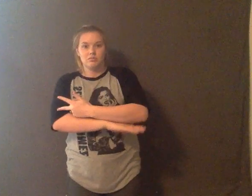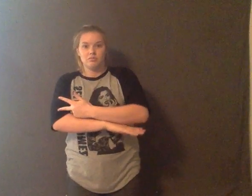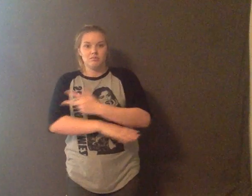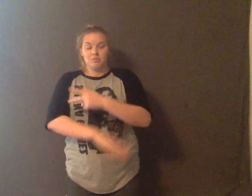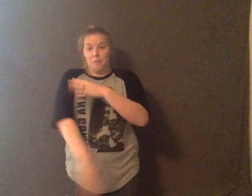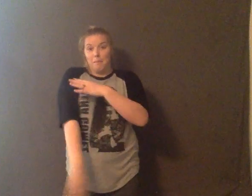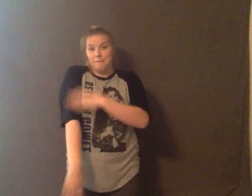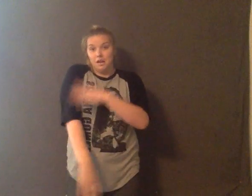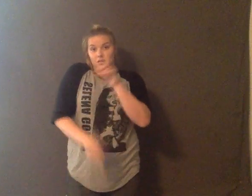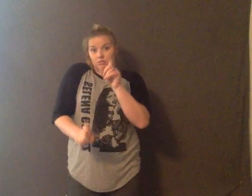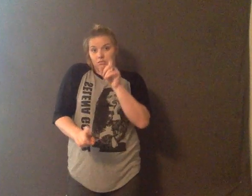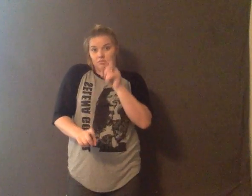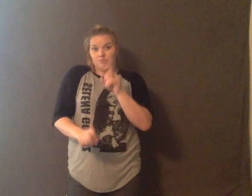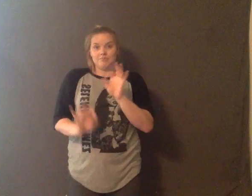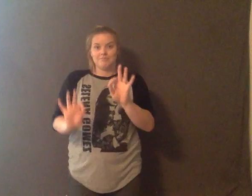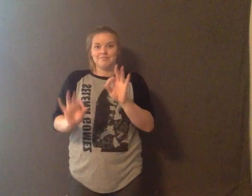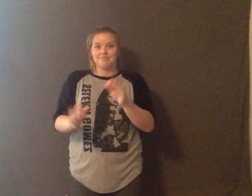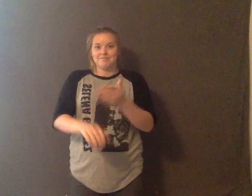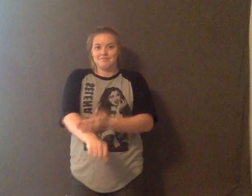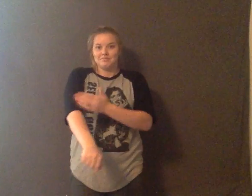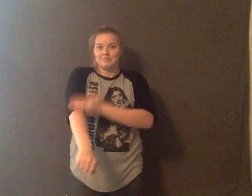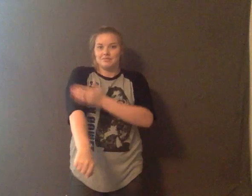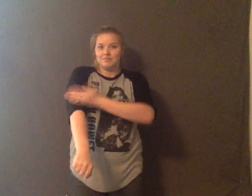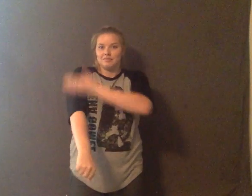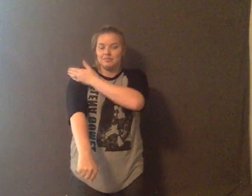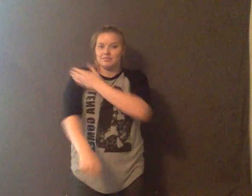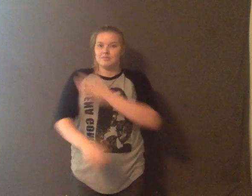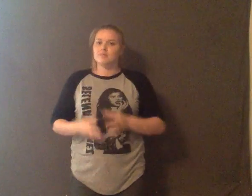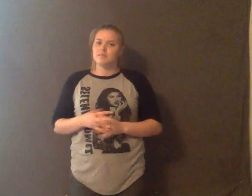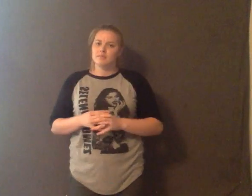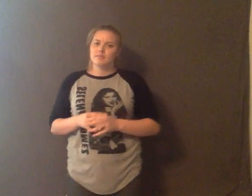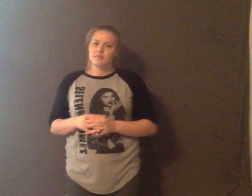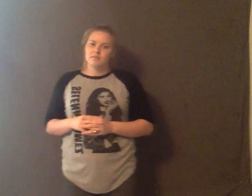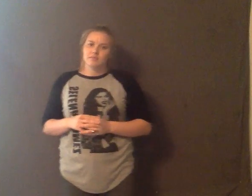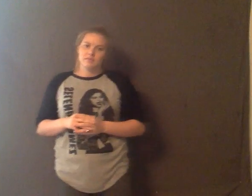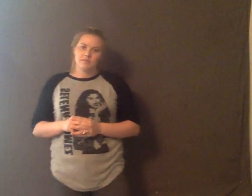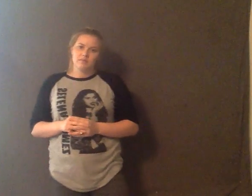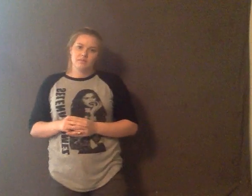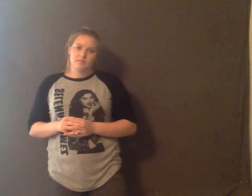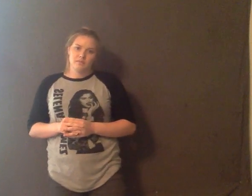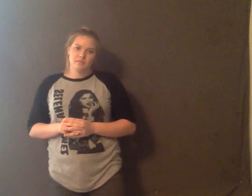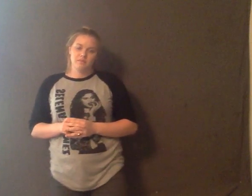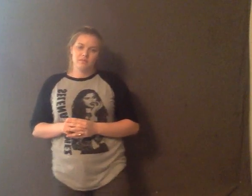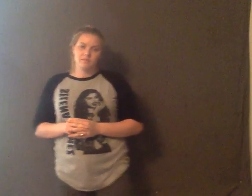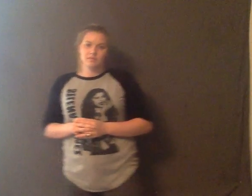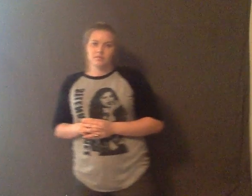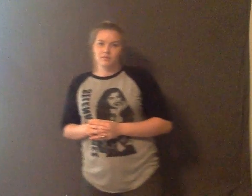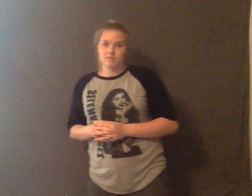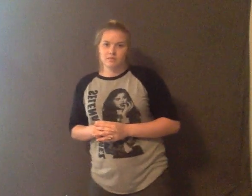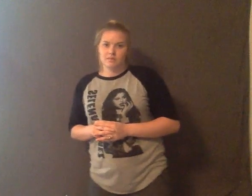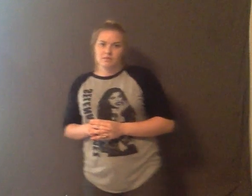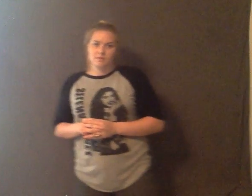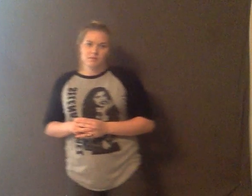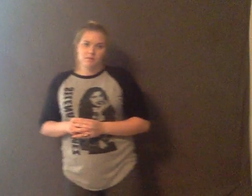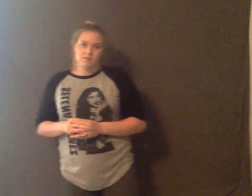dramatic improvements. Yes, your numbers are going to look great within a week or two. Your cholesterol can come crashing down. In fact, if you're on medications, your doctor may have to pull